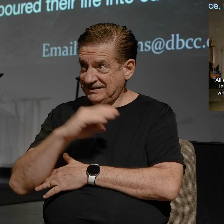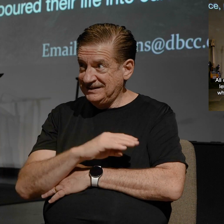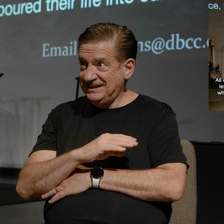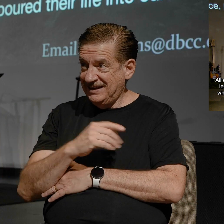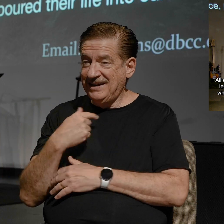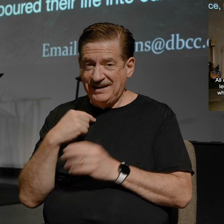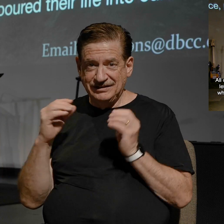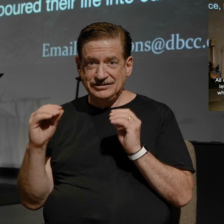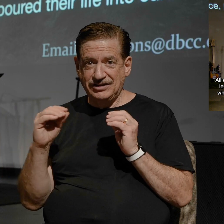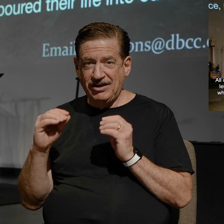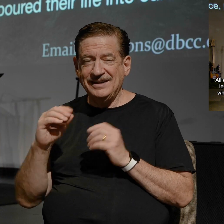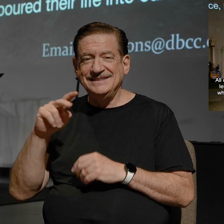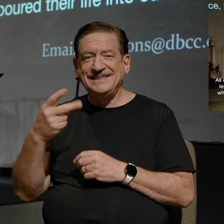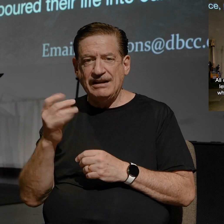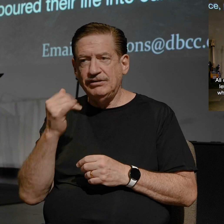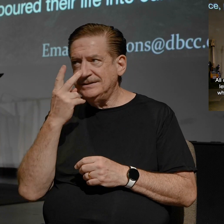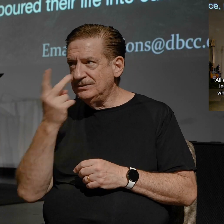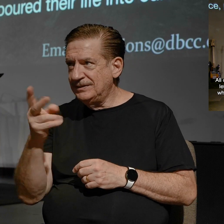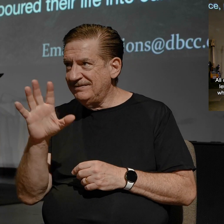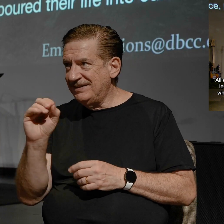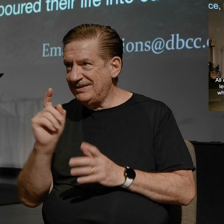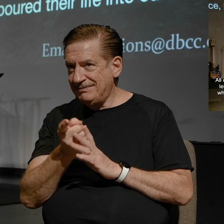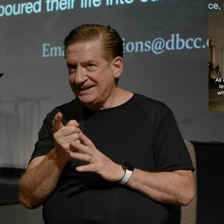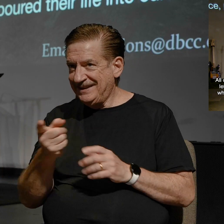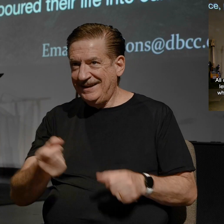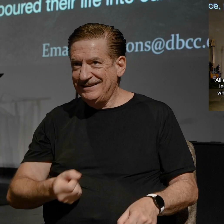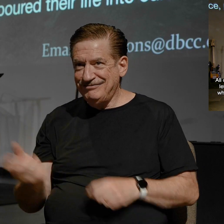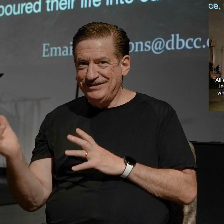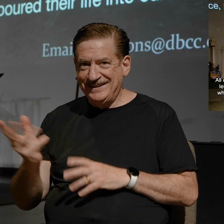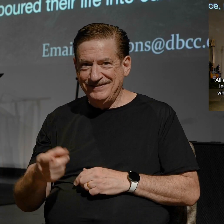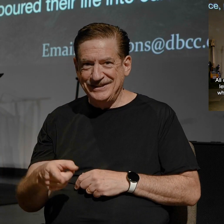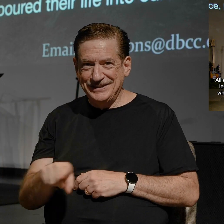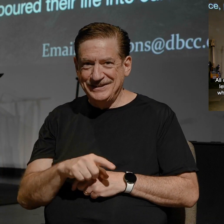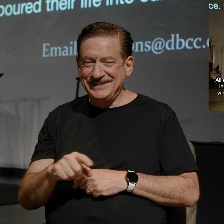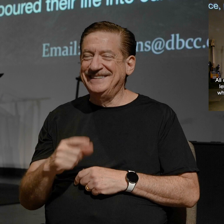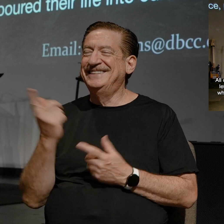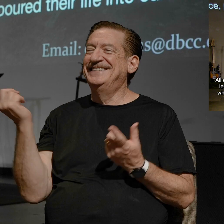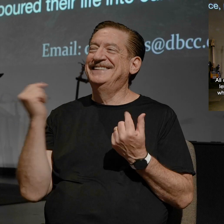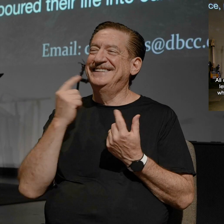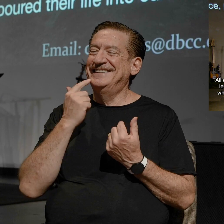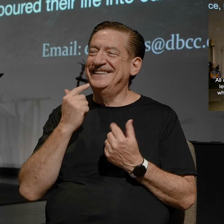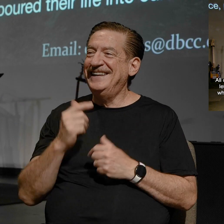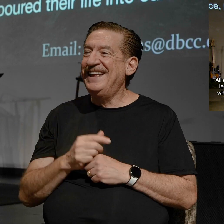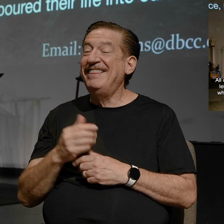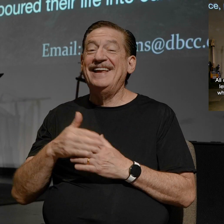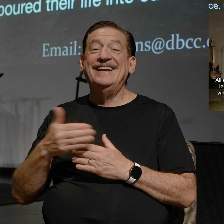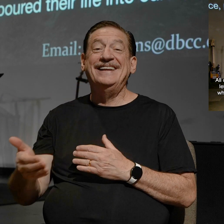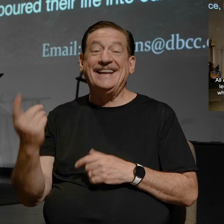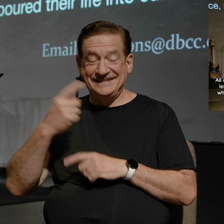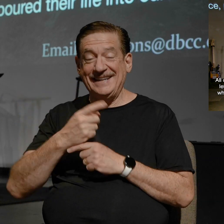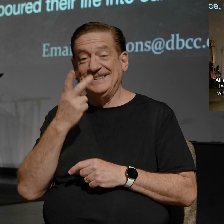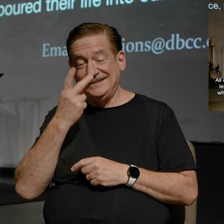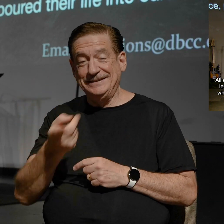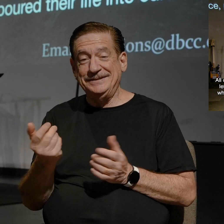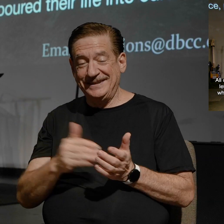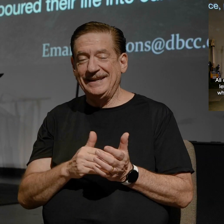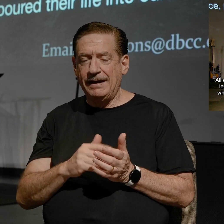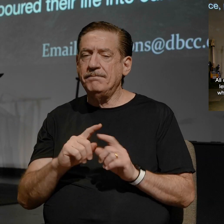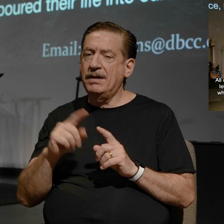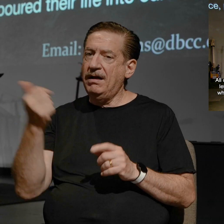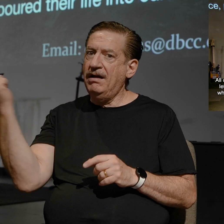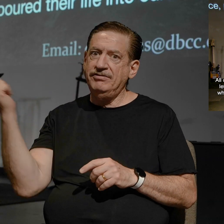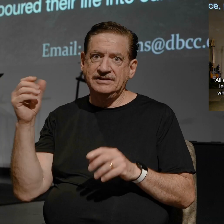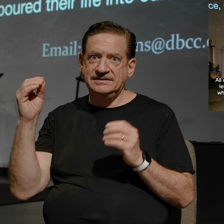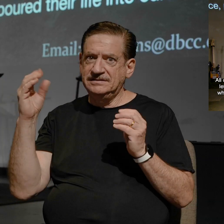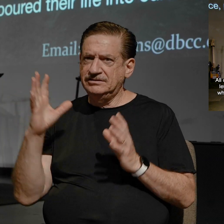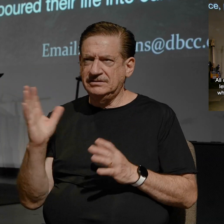taught secondary. I see you for 50 minutes, then I can get rid of you. And not till the next day do I have to see you again. But elementary teachers would stay